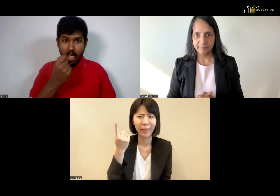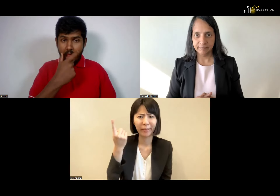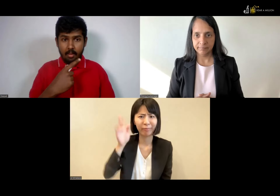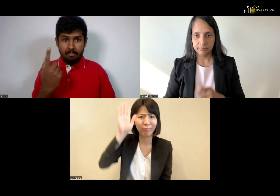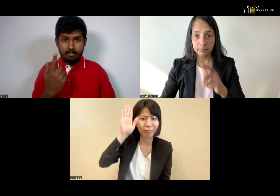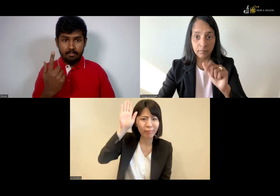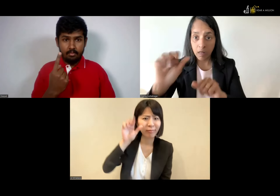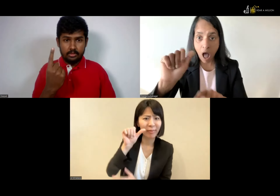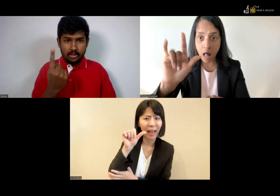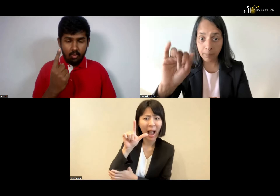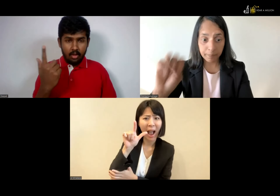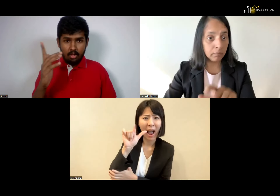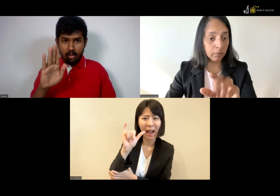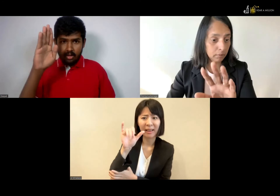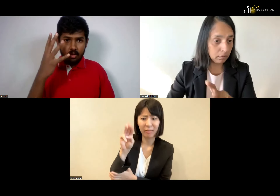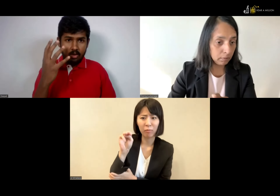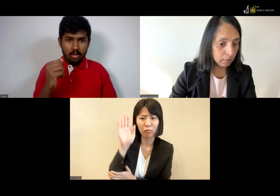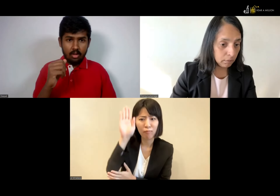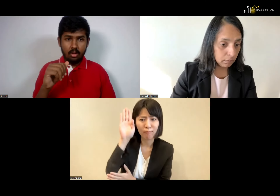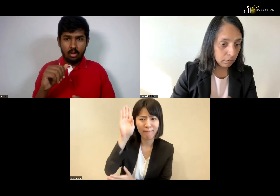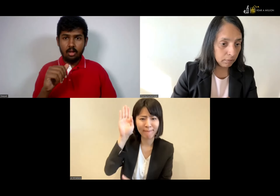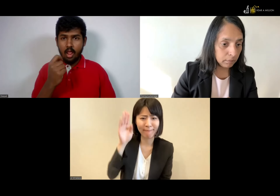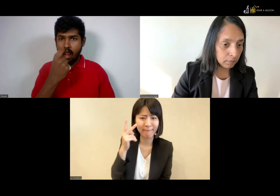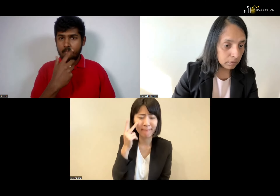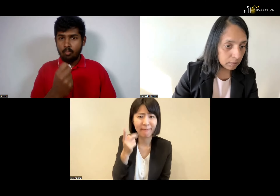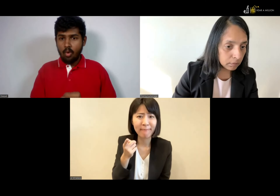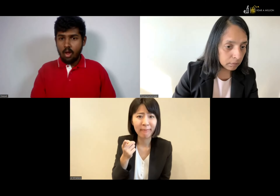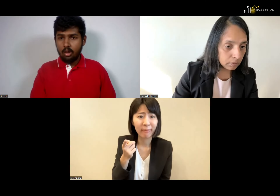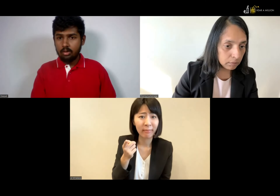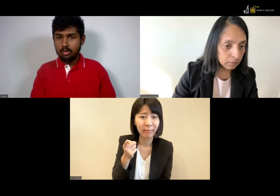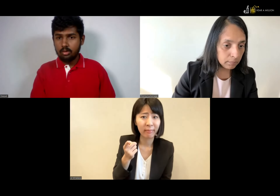Hey, I could see that Dr. Ali wants to say something.